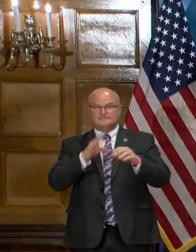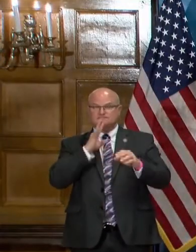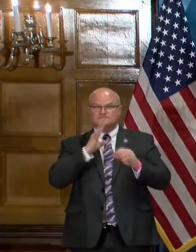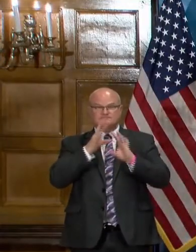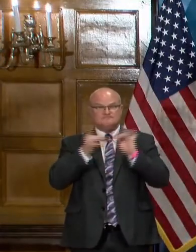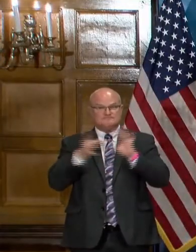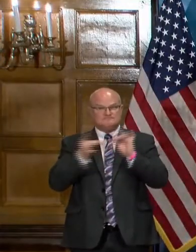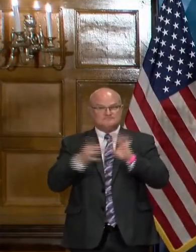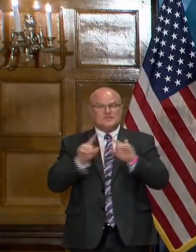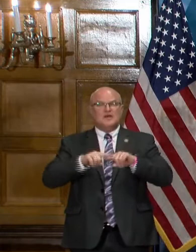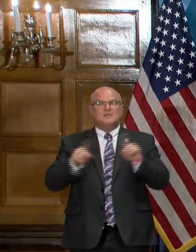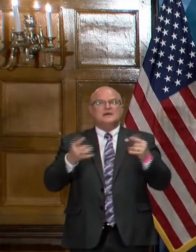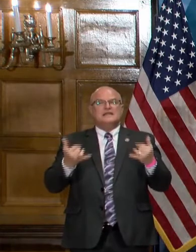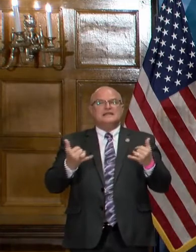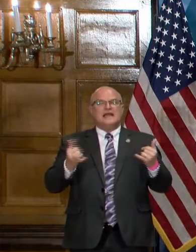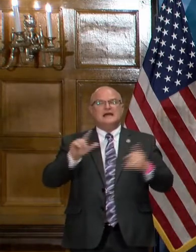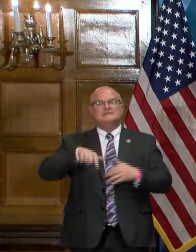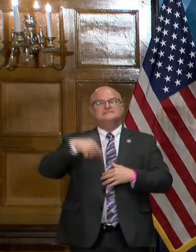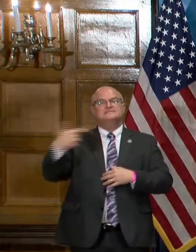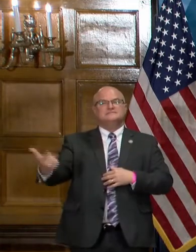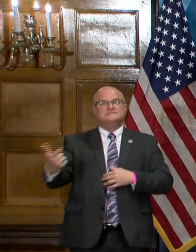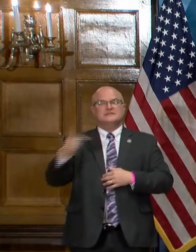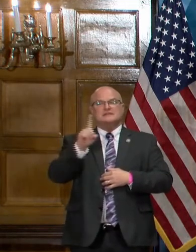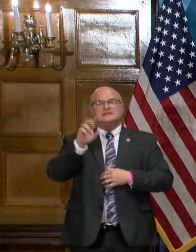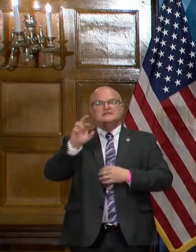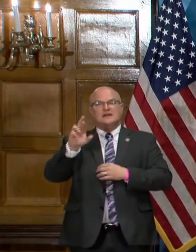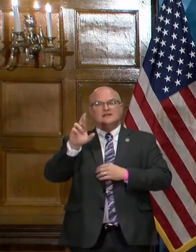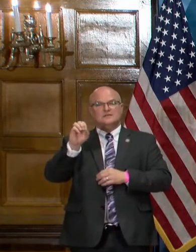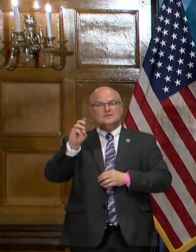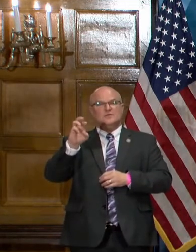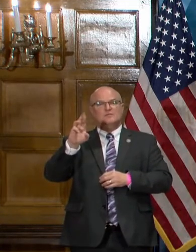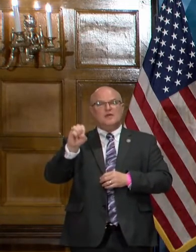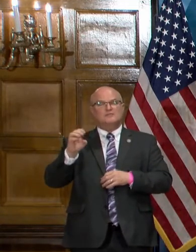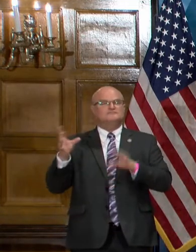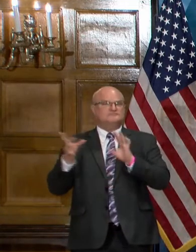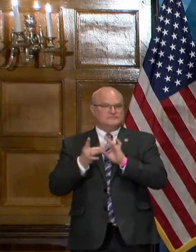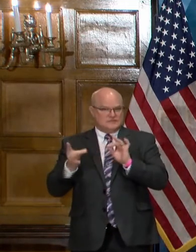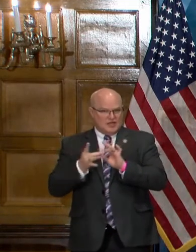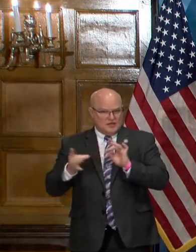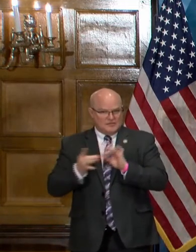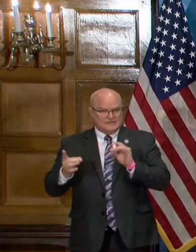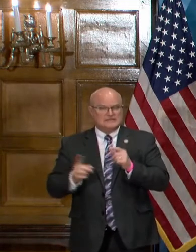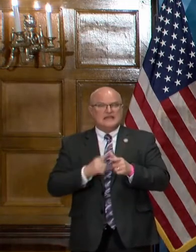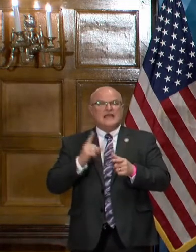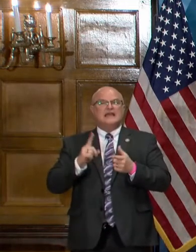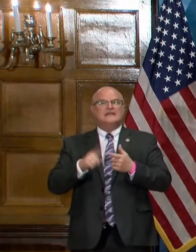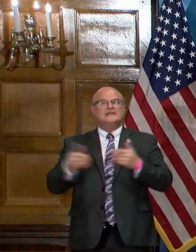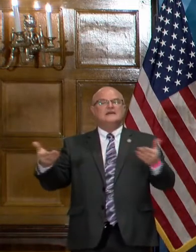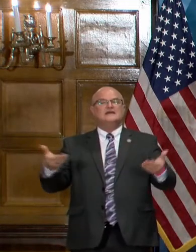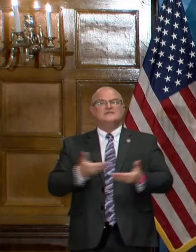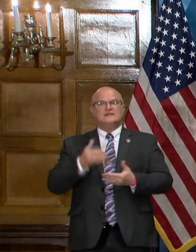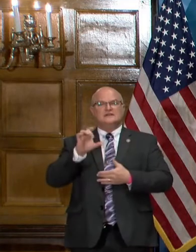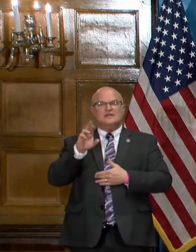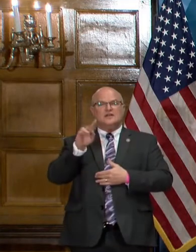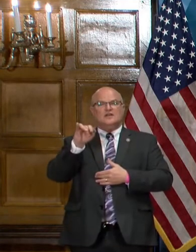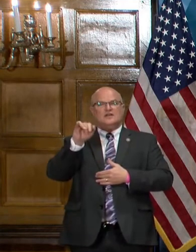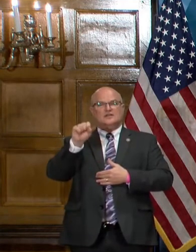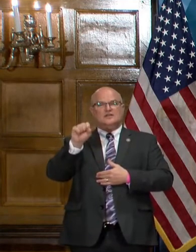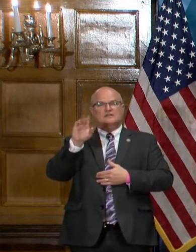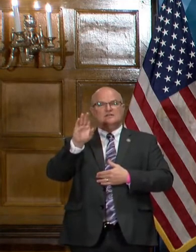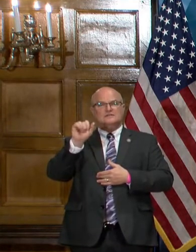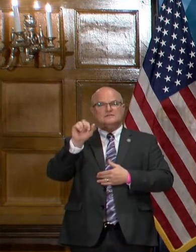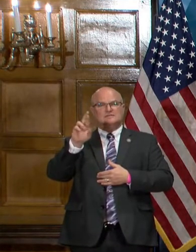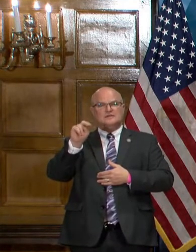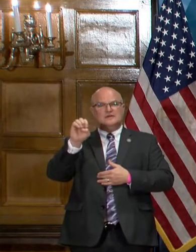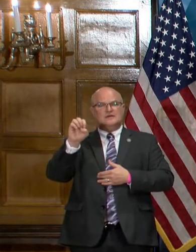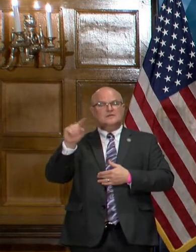but let me turn the microphone over to Dr. Romero for his comments, and then I'll invite Curtis Barnett to come up